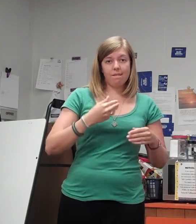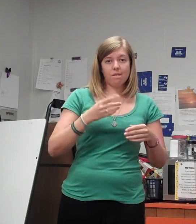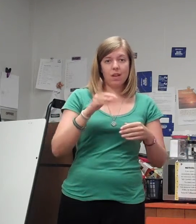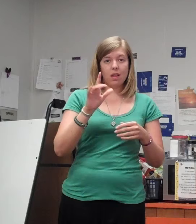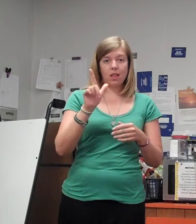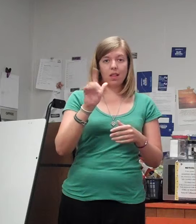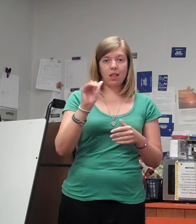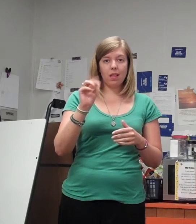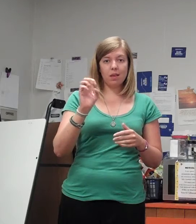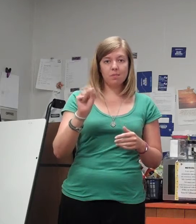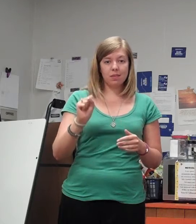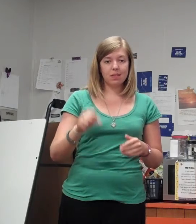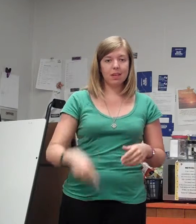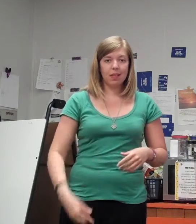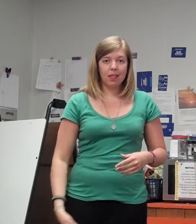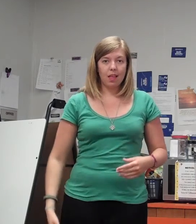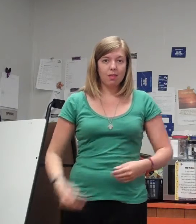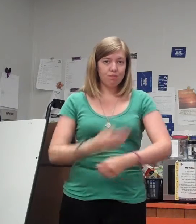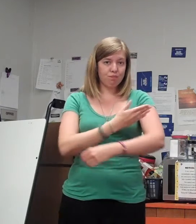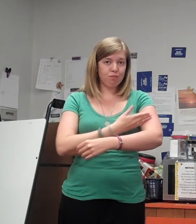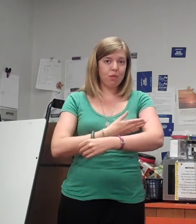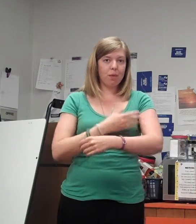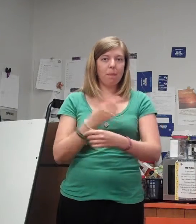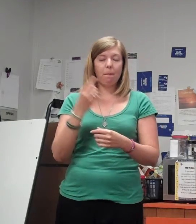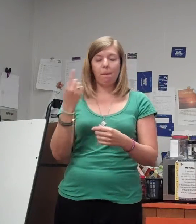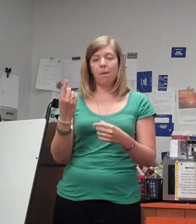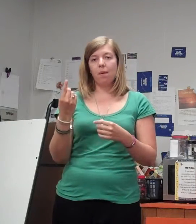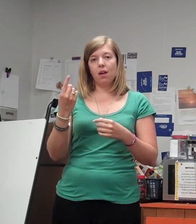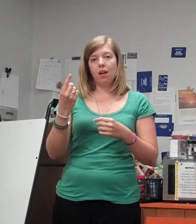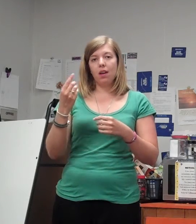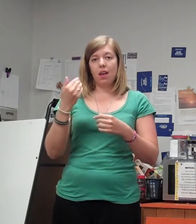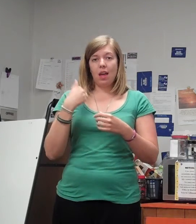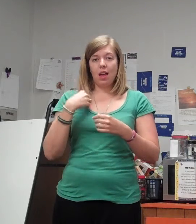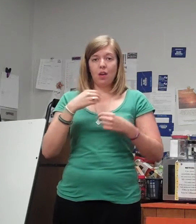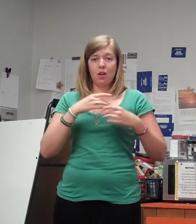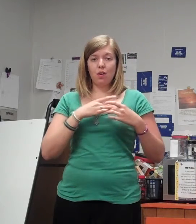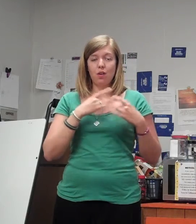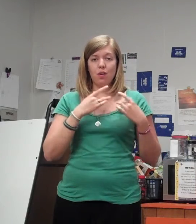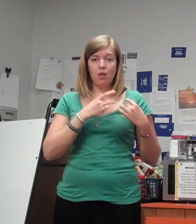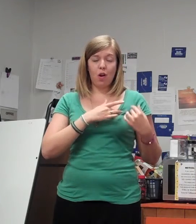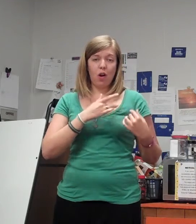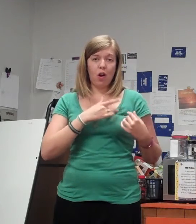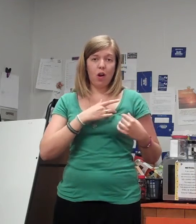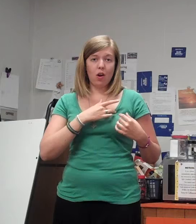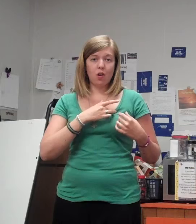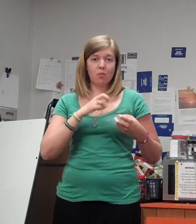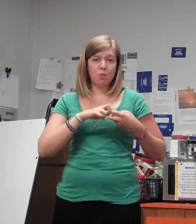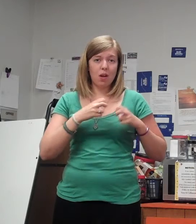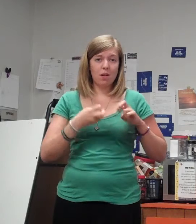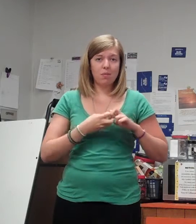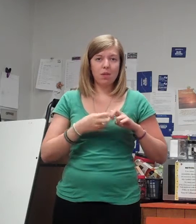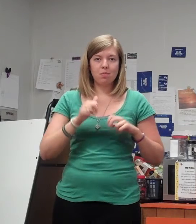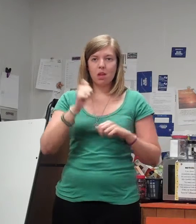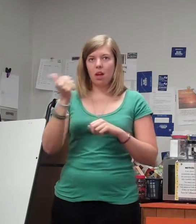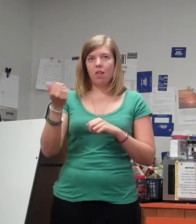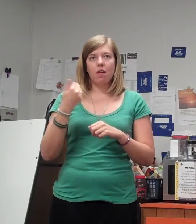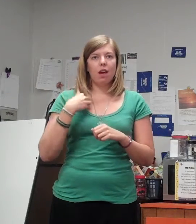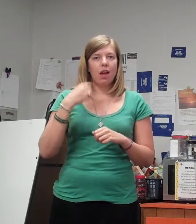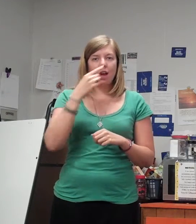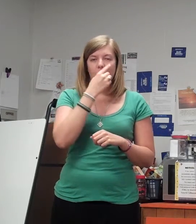condition. There were children that had eye problems. It was pretty much across the board, a lot of different